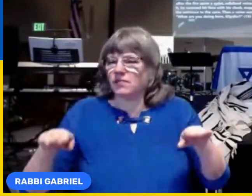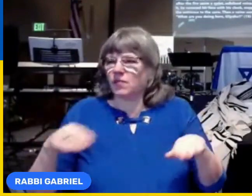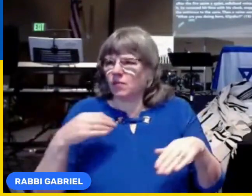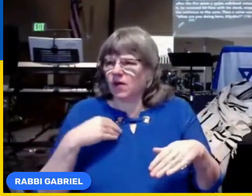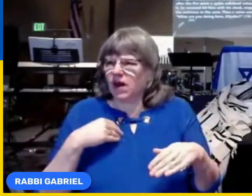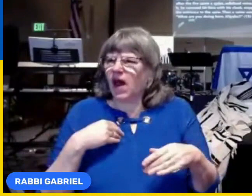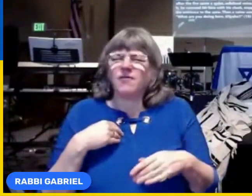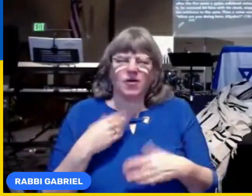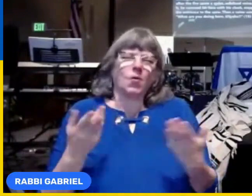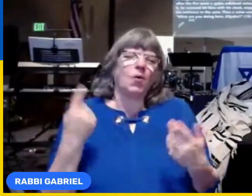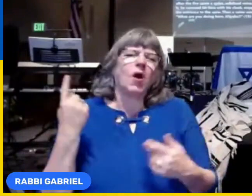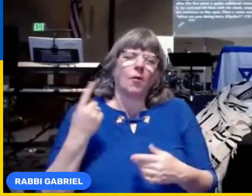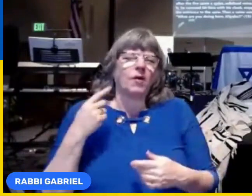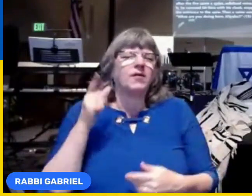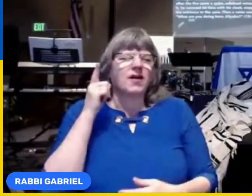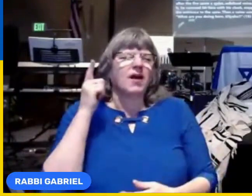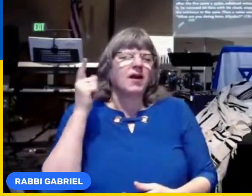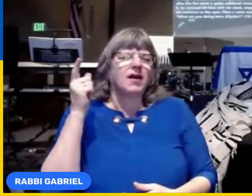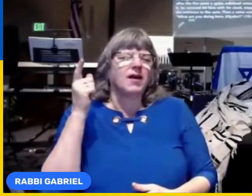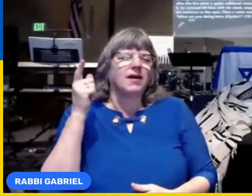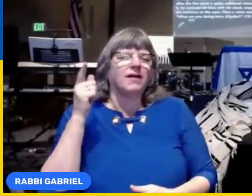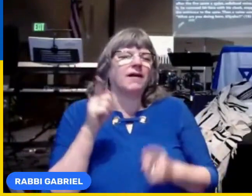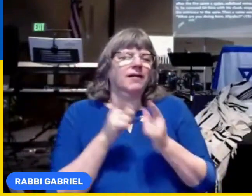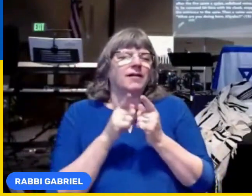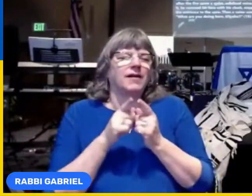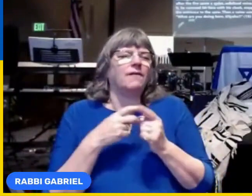bad call. It's like an echo.